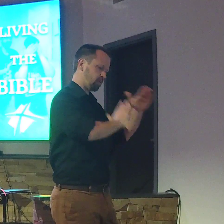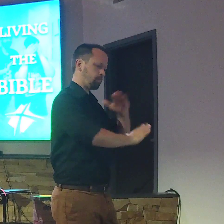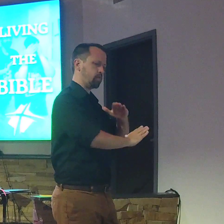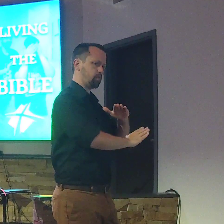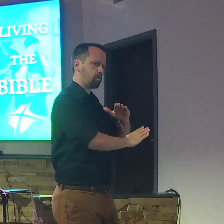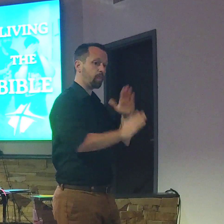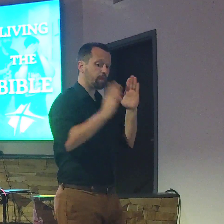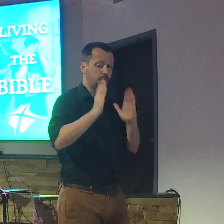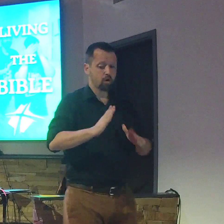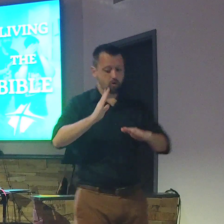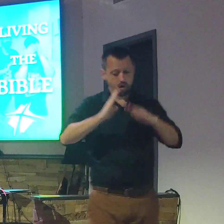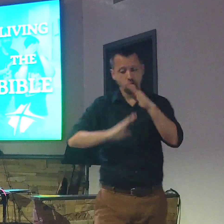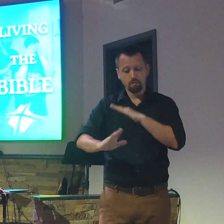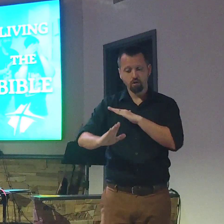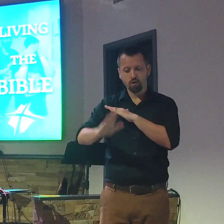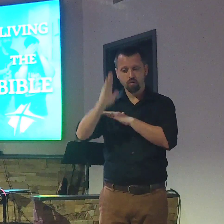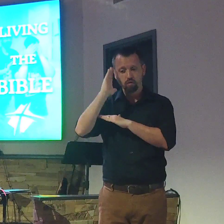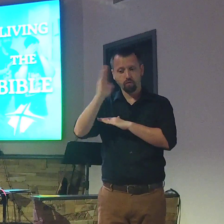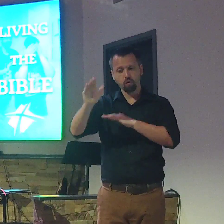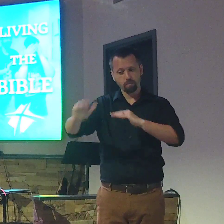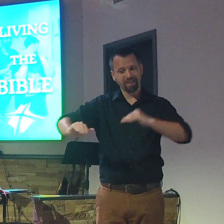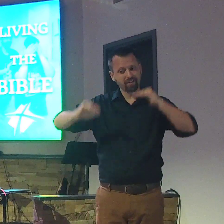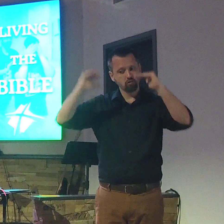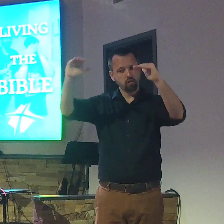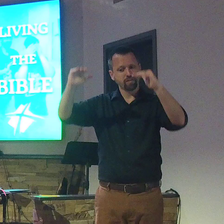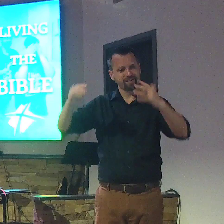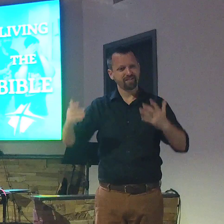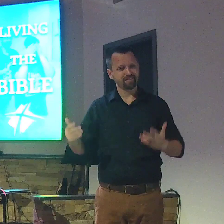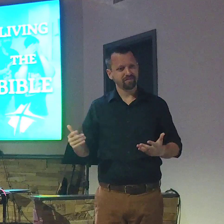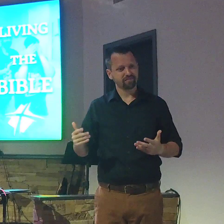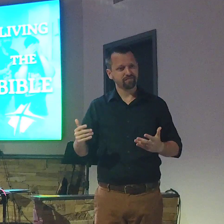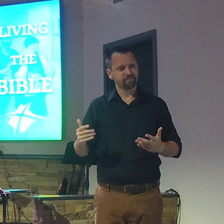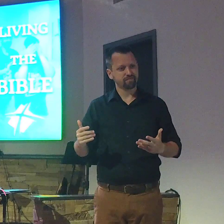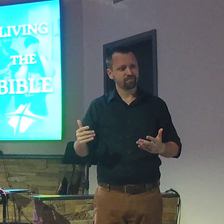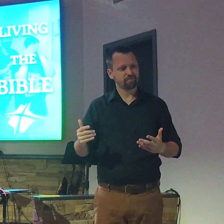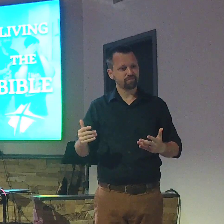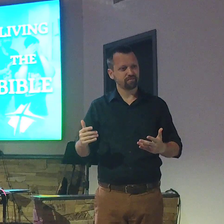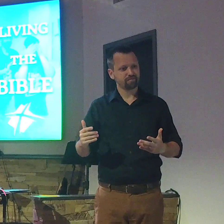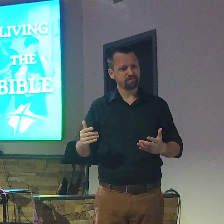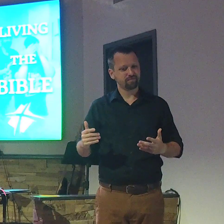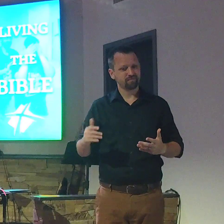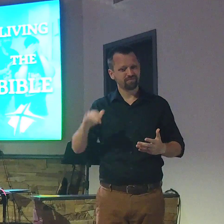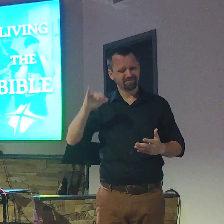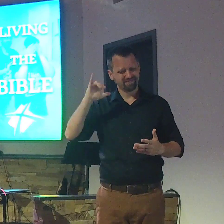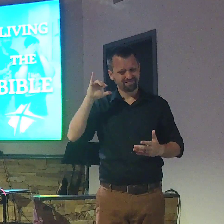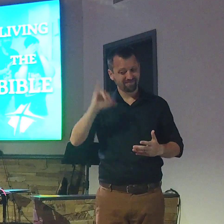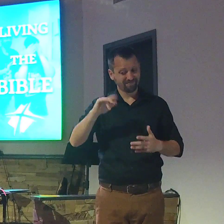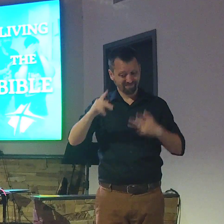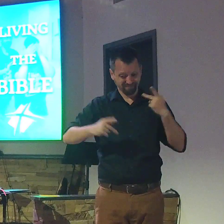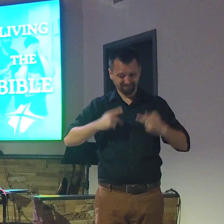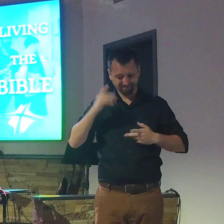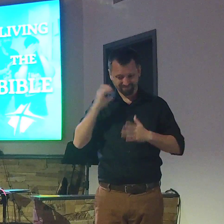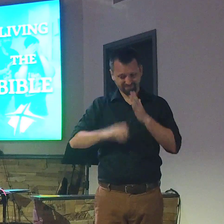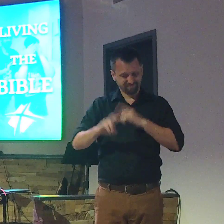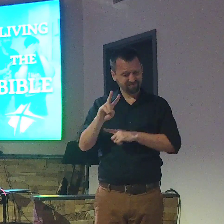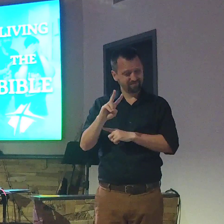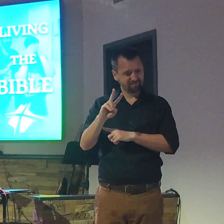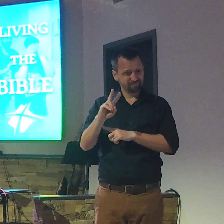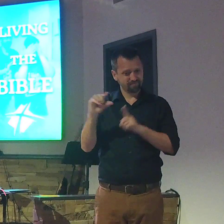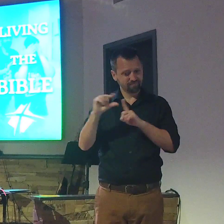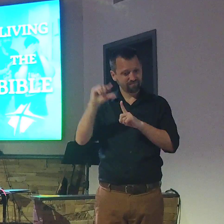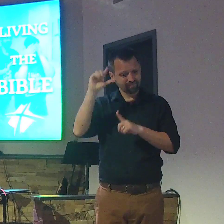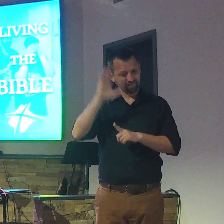he who humbles himself will be exalted. And isn't that what we saw in Philippians chapter 2 in the life of Jesus from the words of